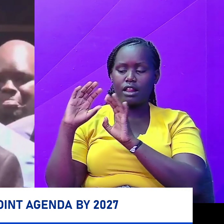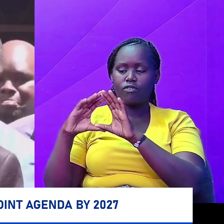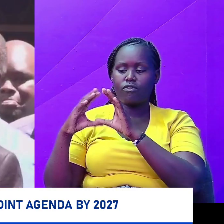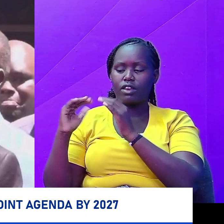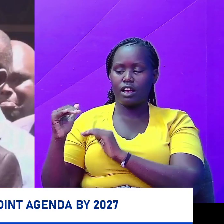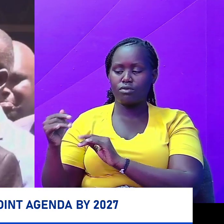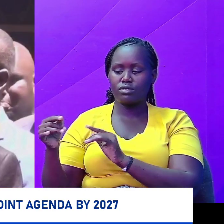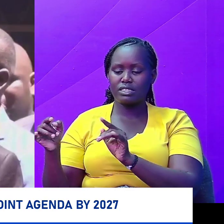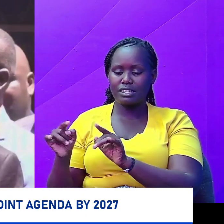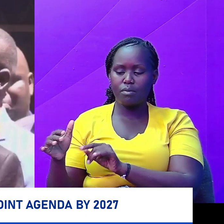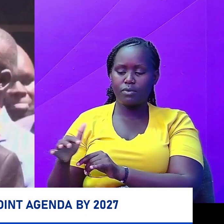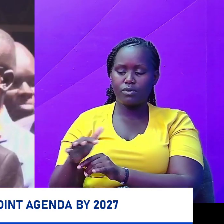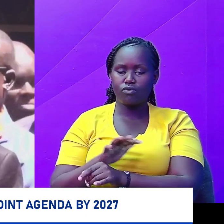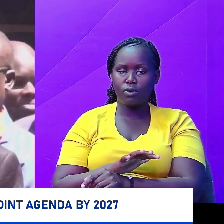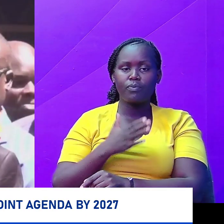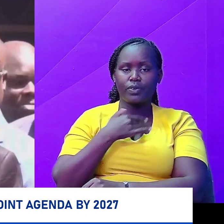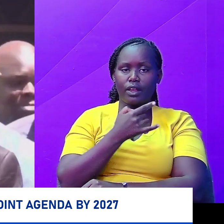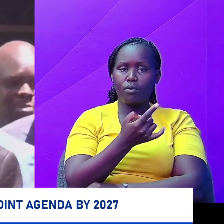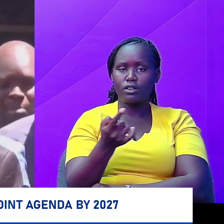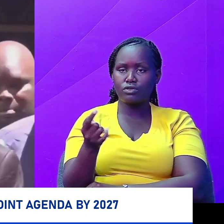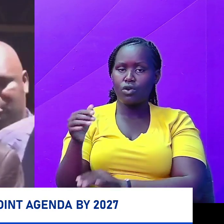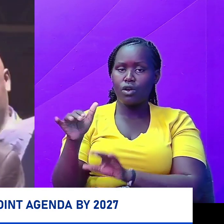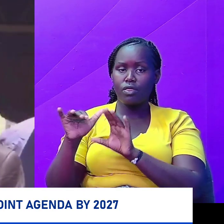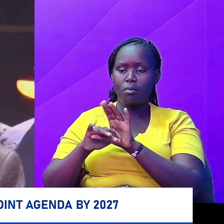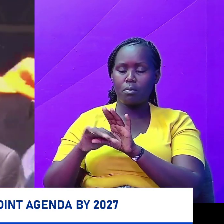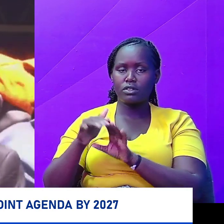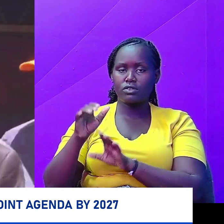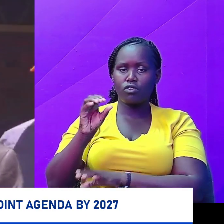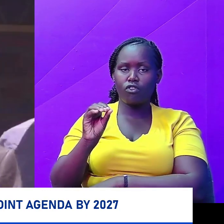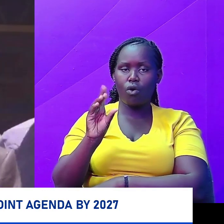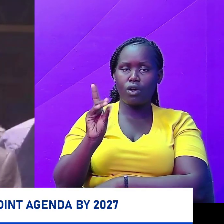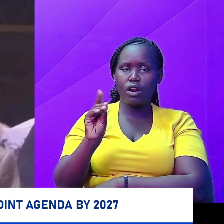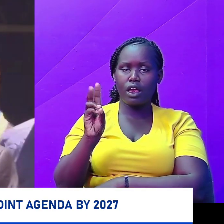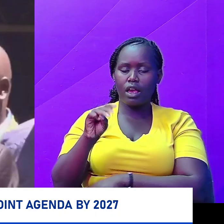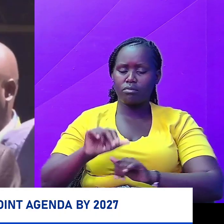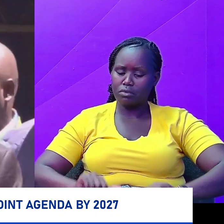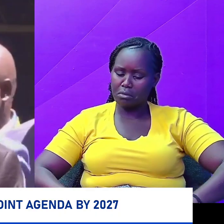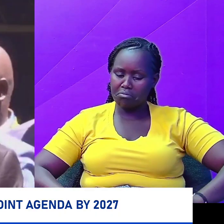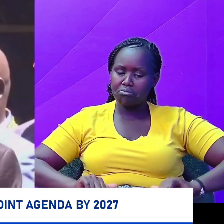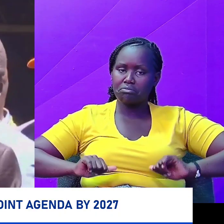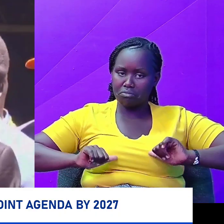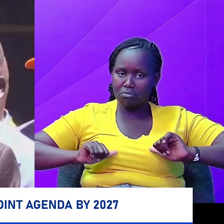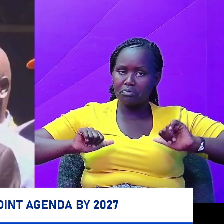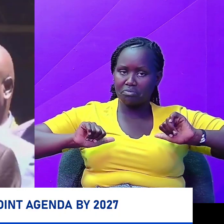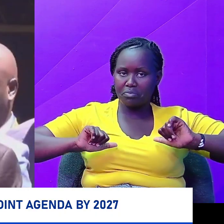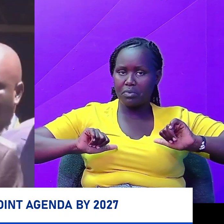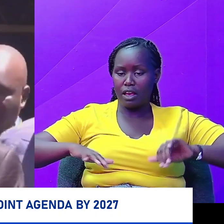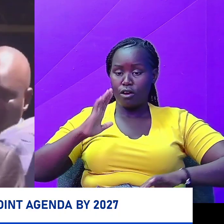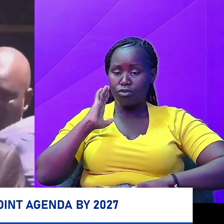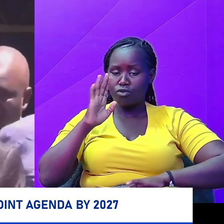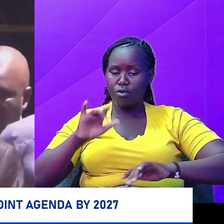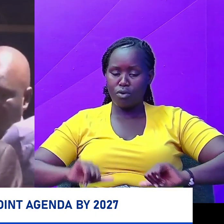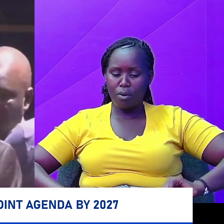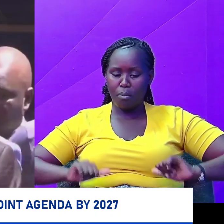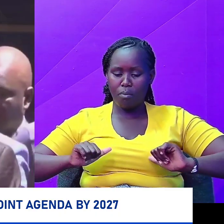I want you, members of ODM, to be proud. You should be proud, but